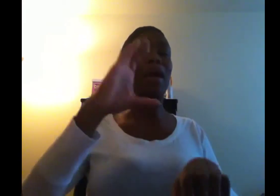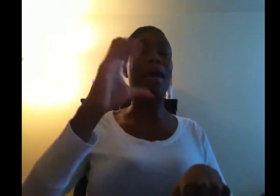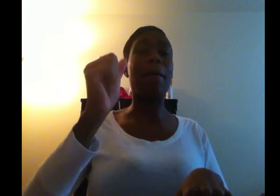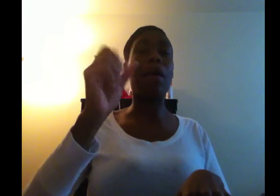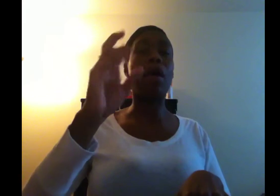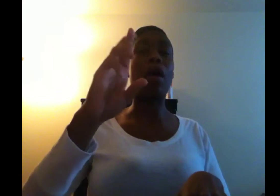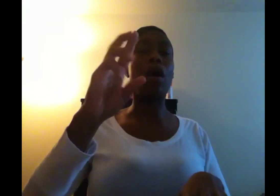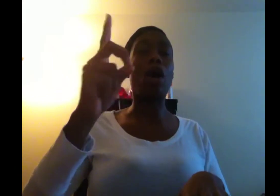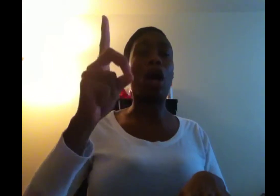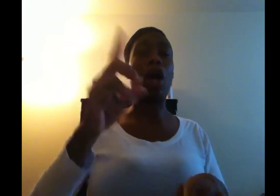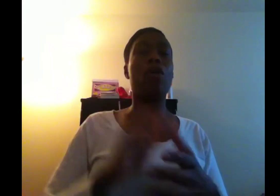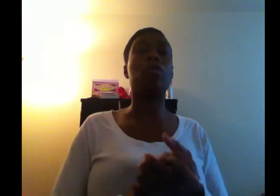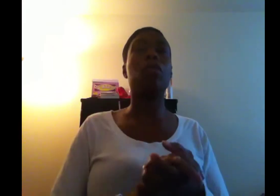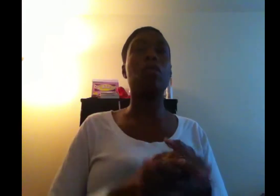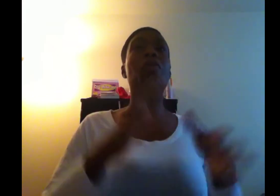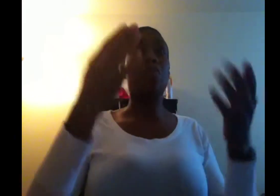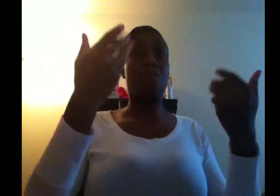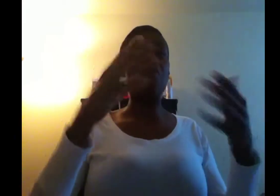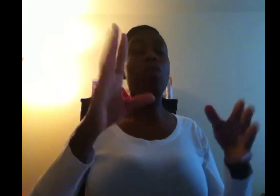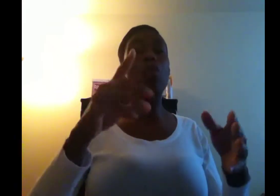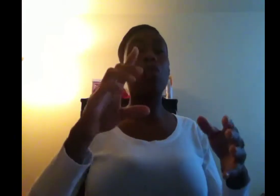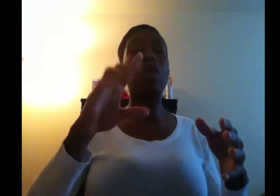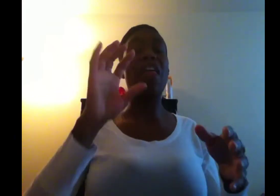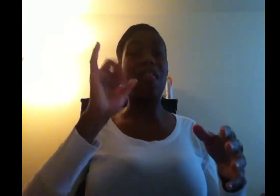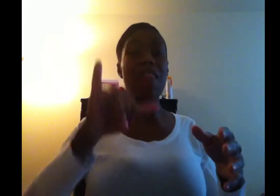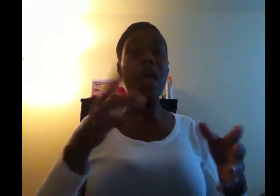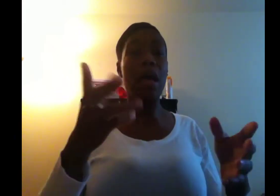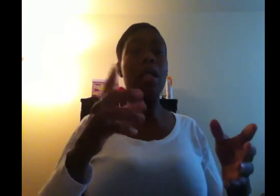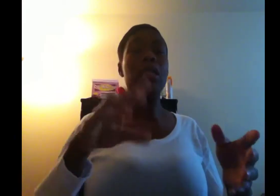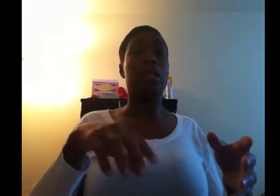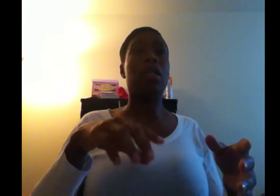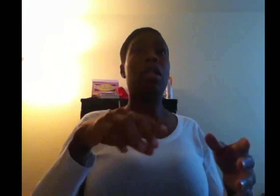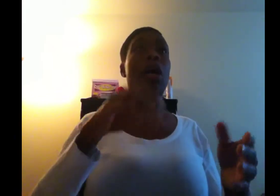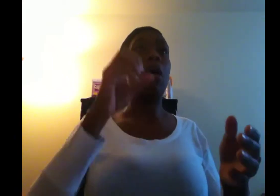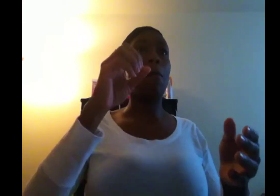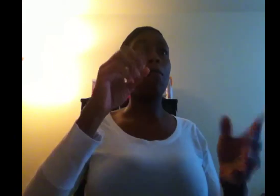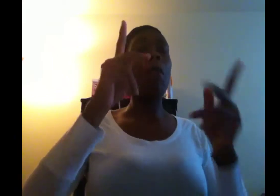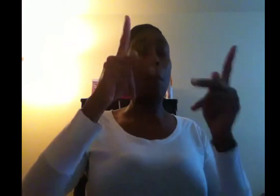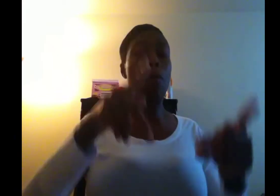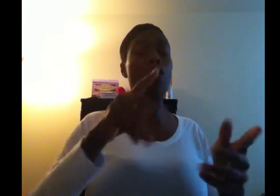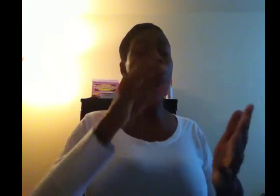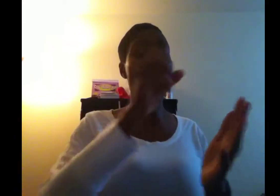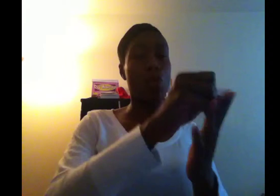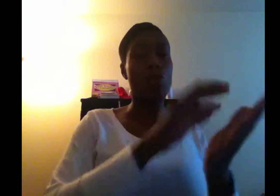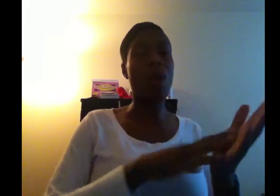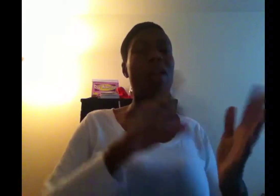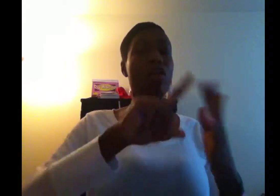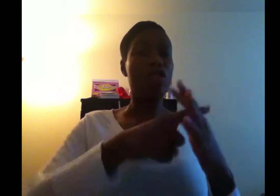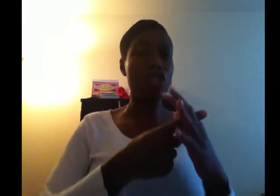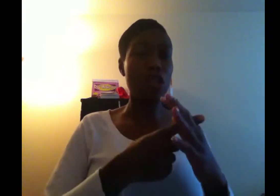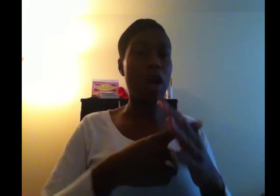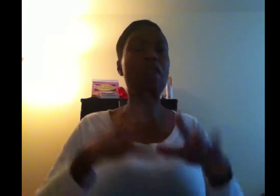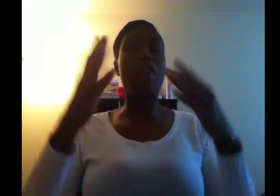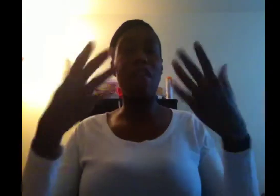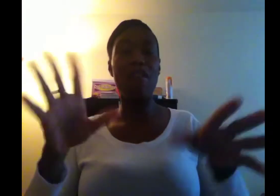authority to do so, typically the supervisor of whatever corporation or business or unit that we're talking about. After that, then,